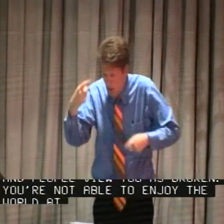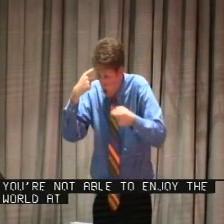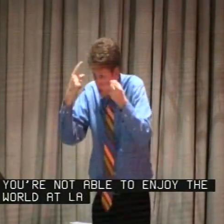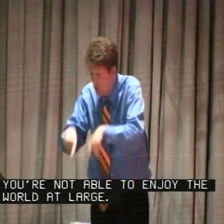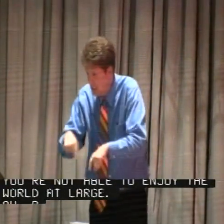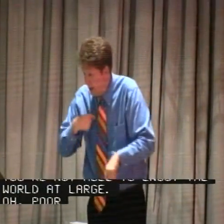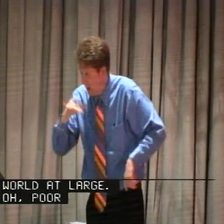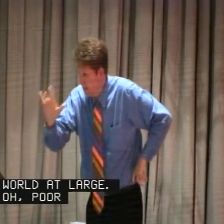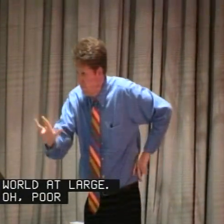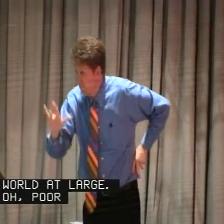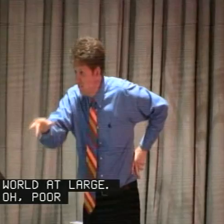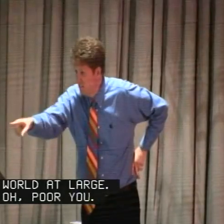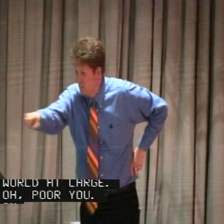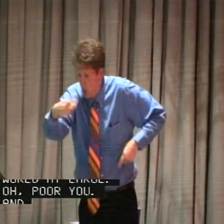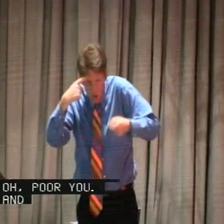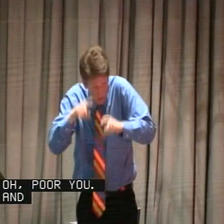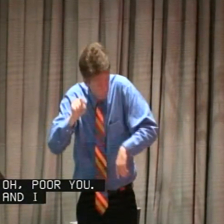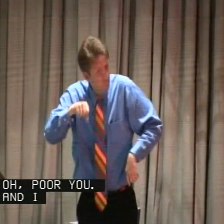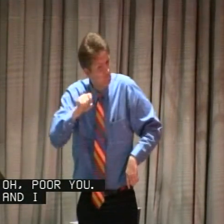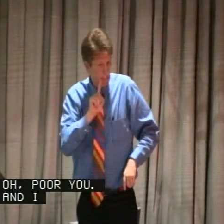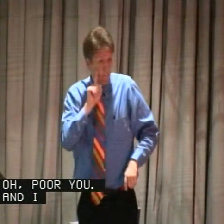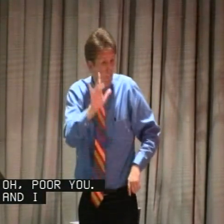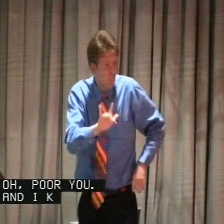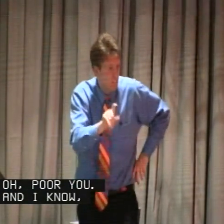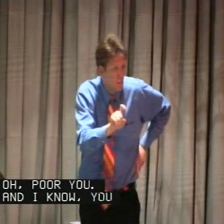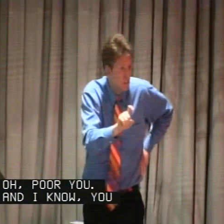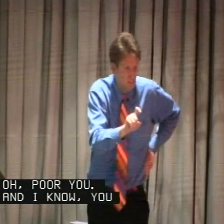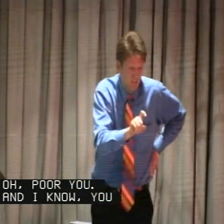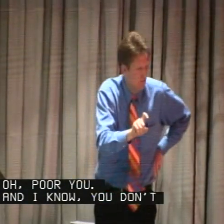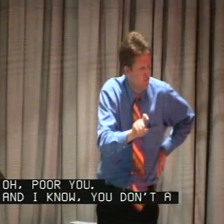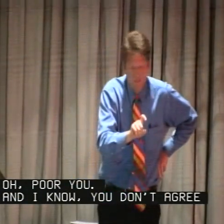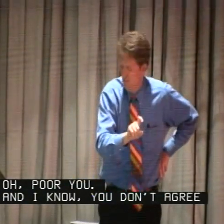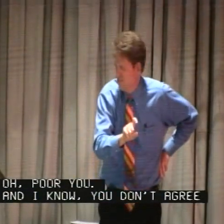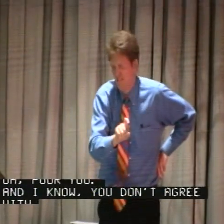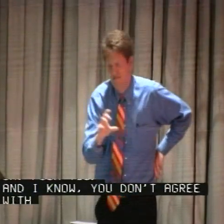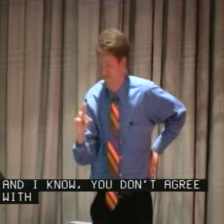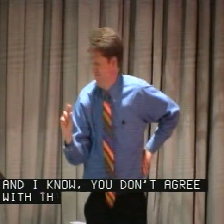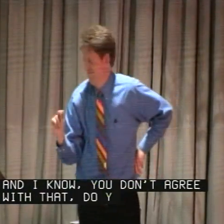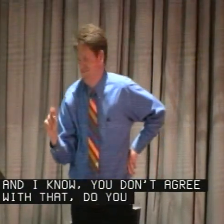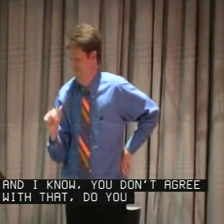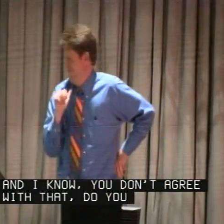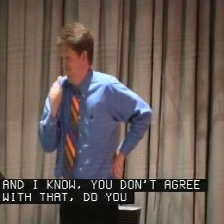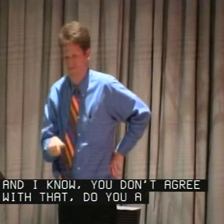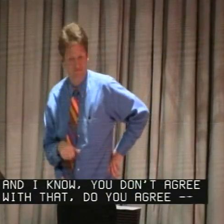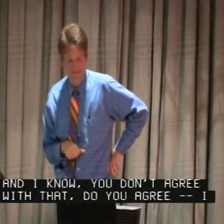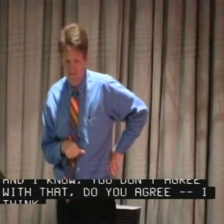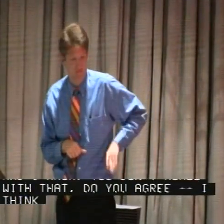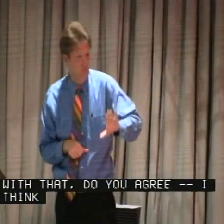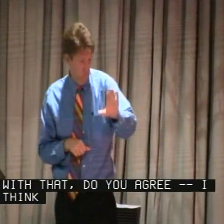I know you don't agree with that. Do you agree? I think that do you think that people should pity you? No.